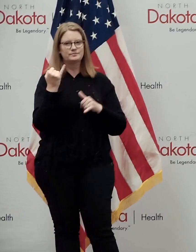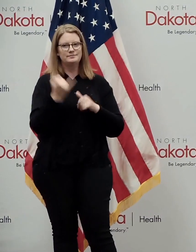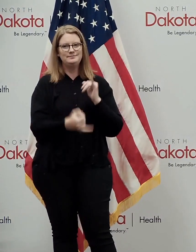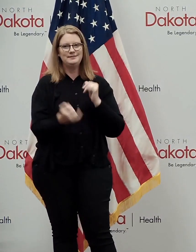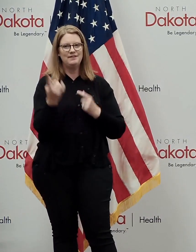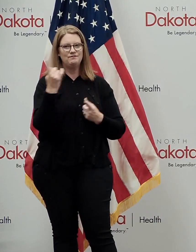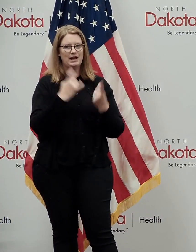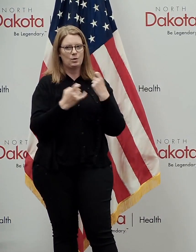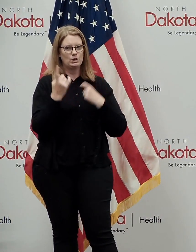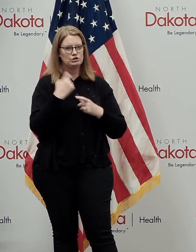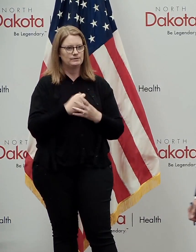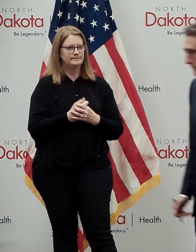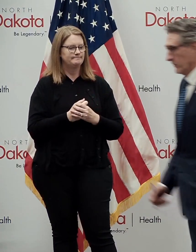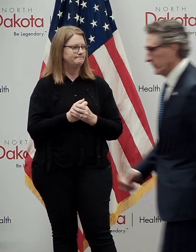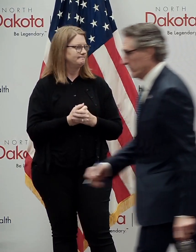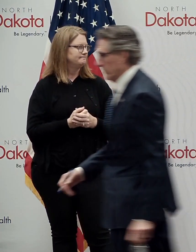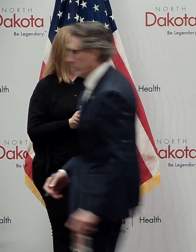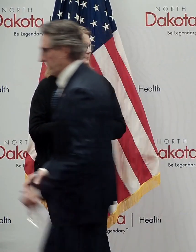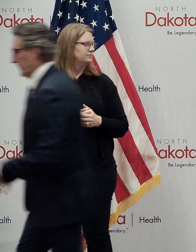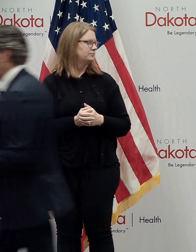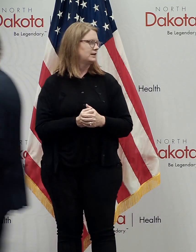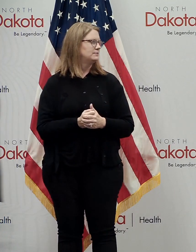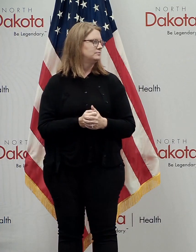final question. Thank you, Dr. Stahl.